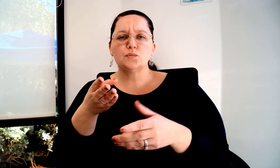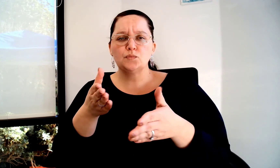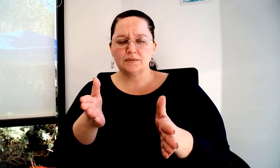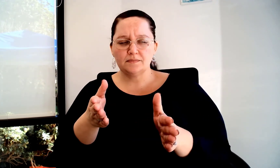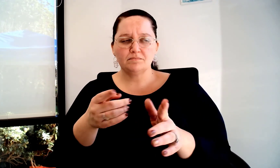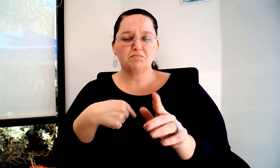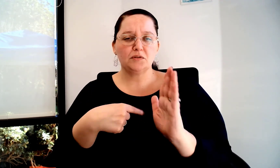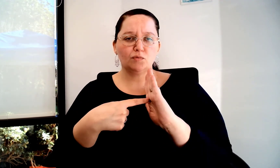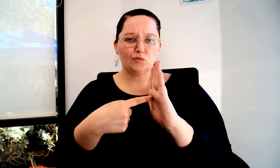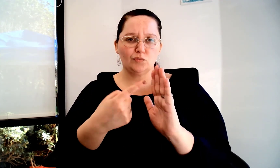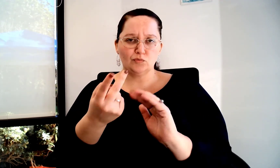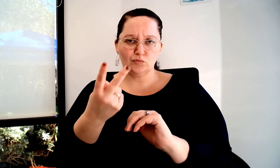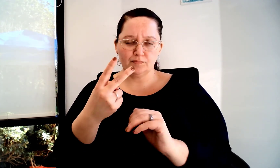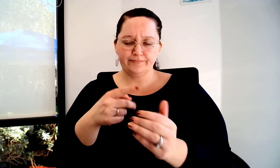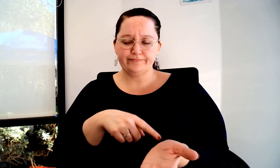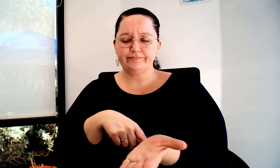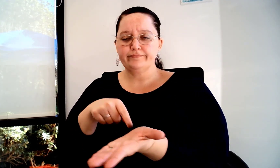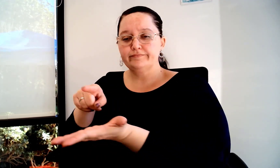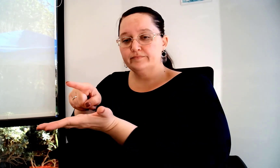There are a few ways you can do this. I'll show you two.